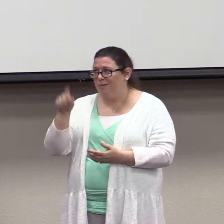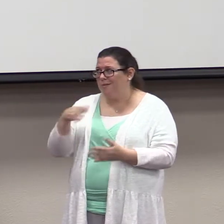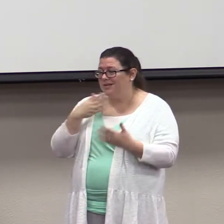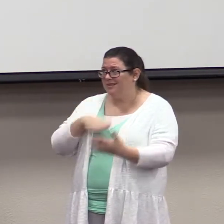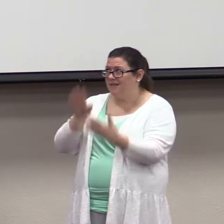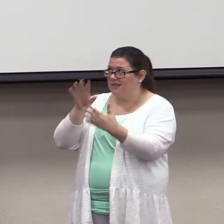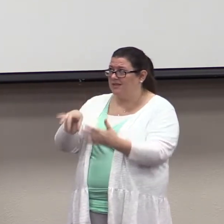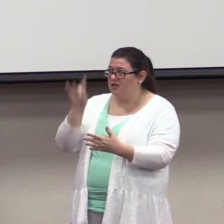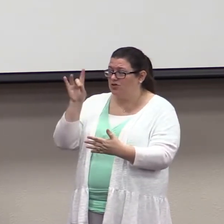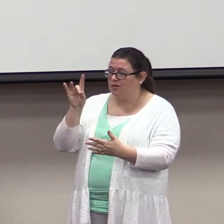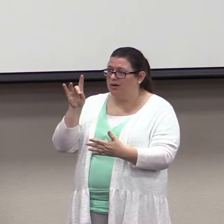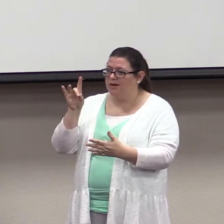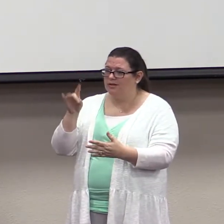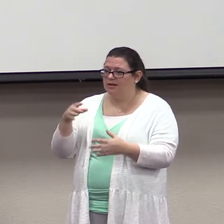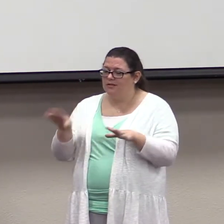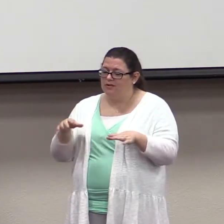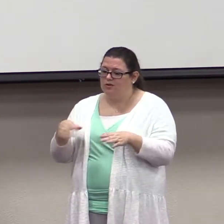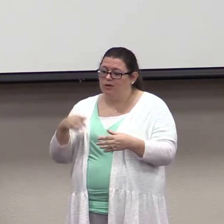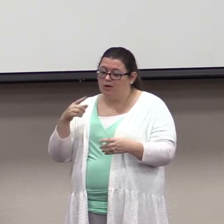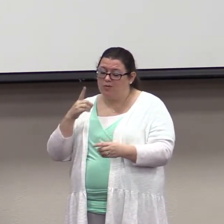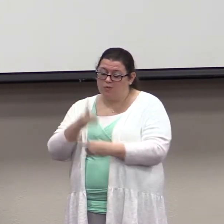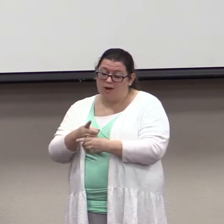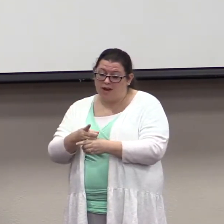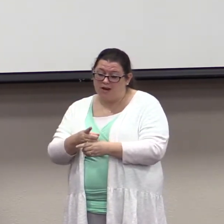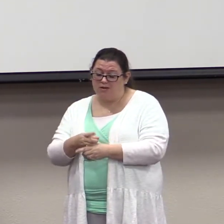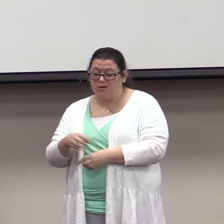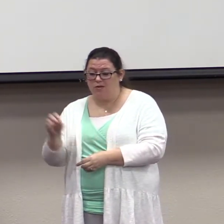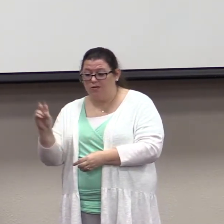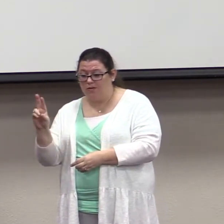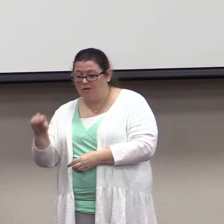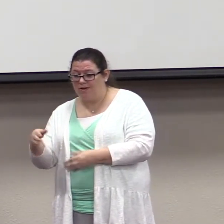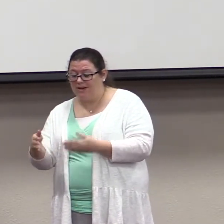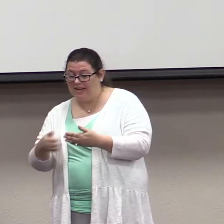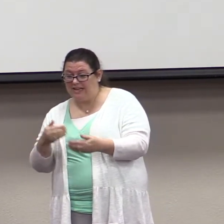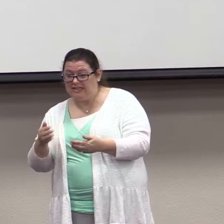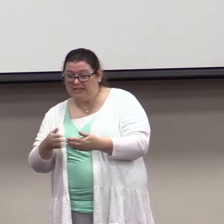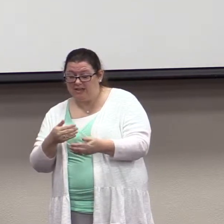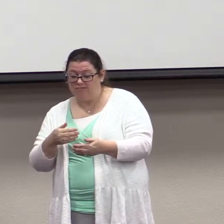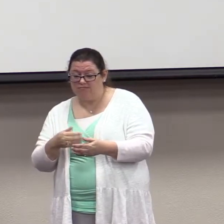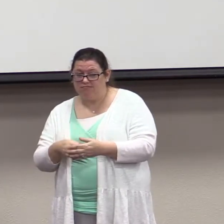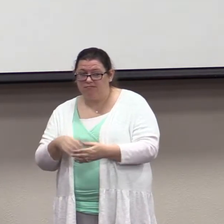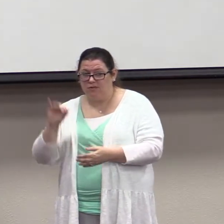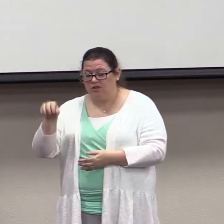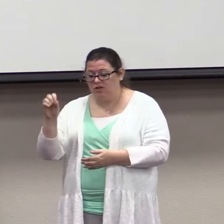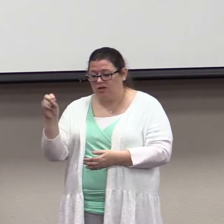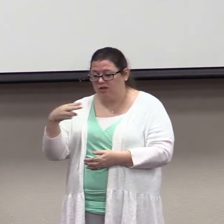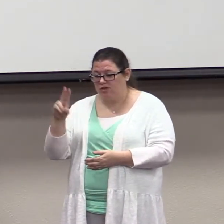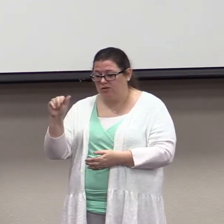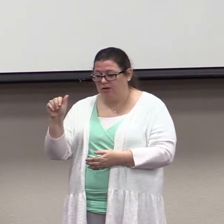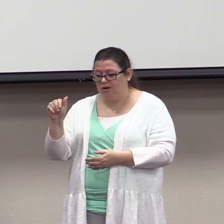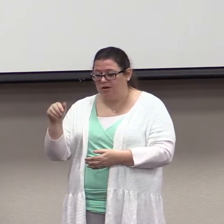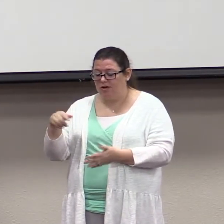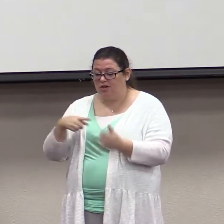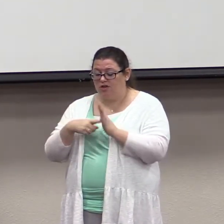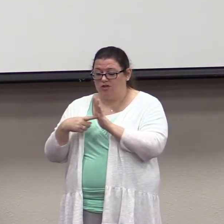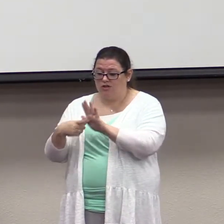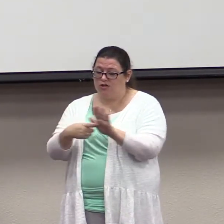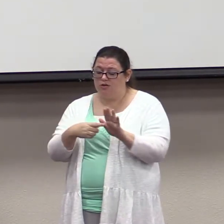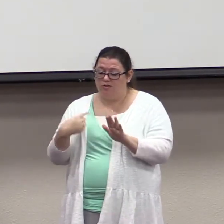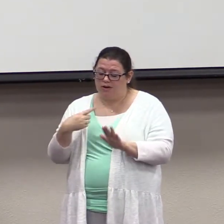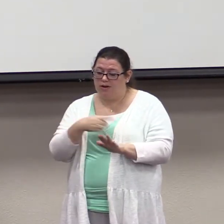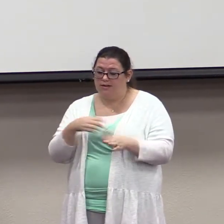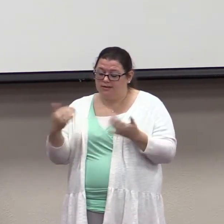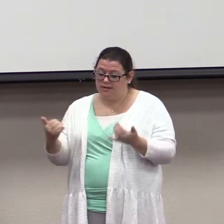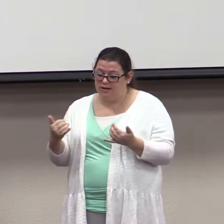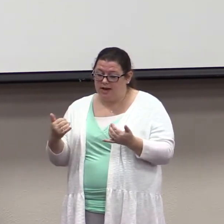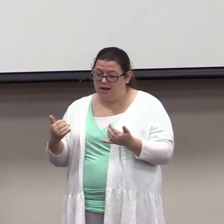of doing what is right and doing what is easy. As Joshua showed us today, and as these other leaders throughout the rest of